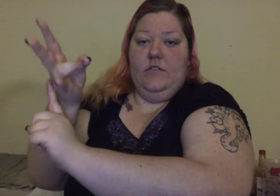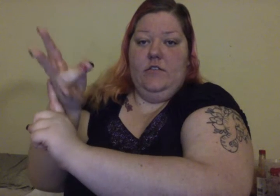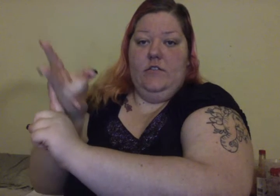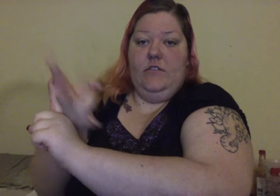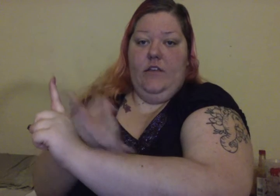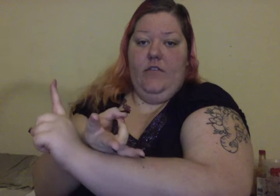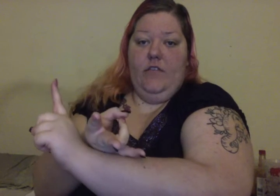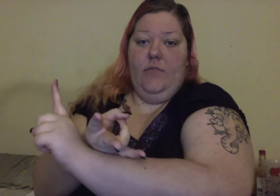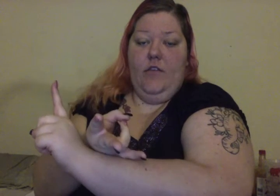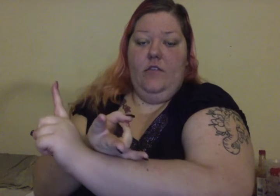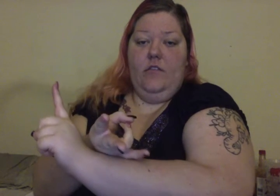7th month,